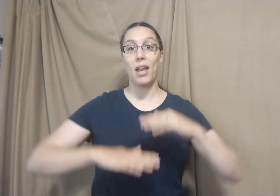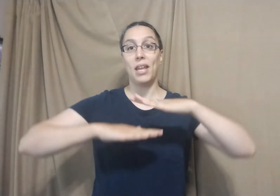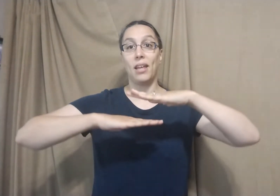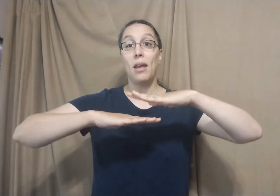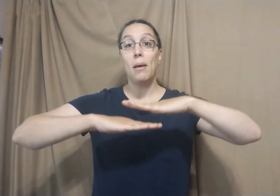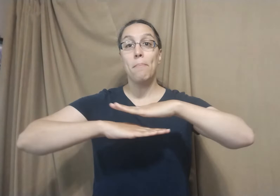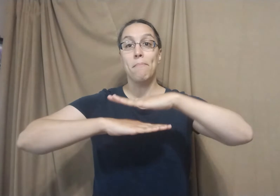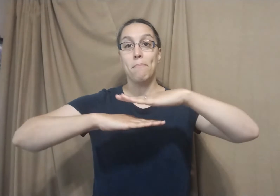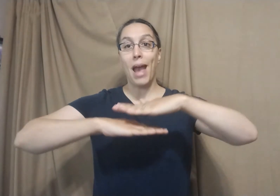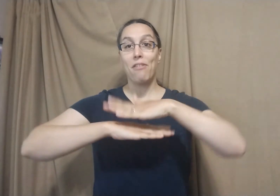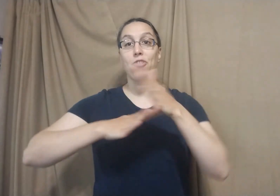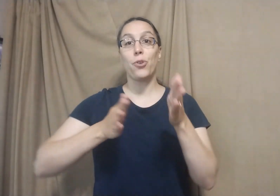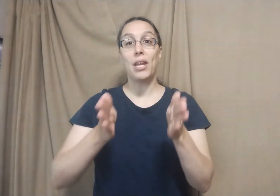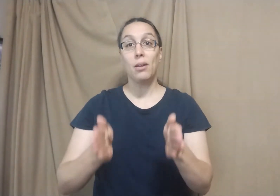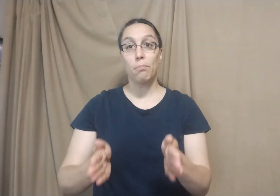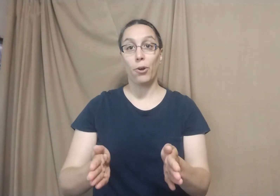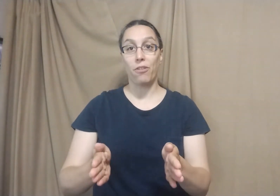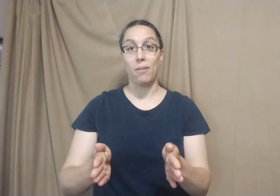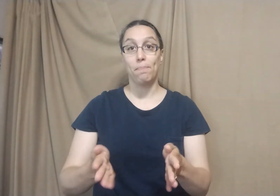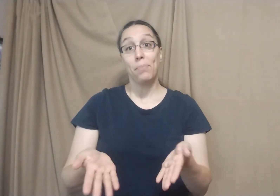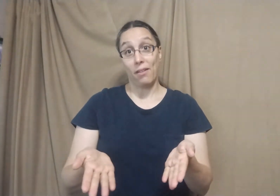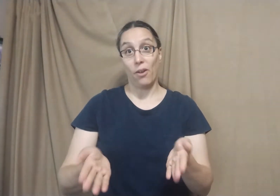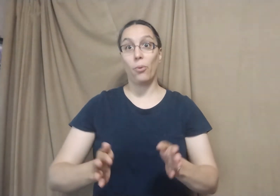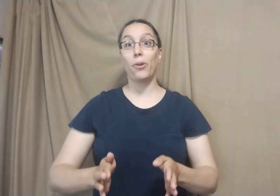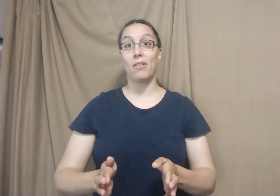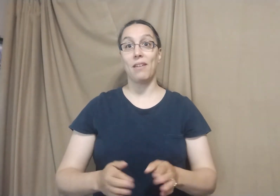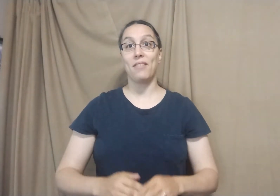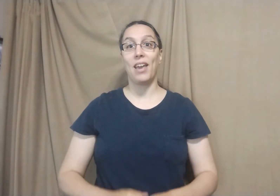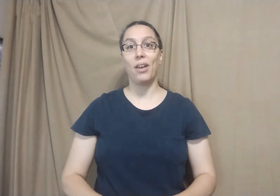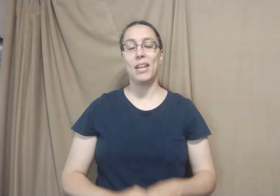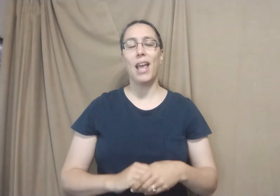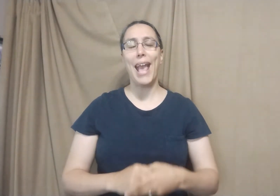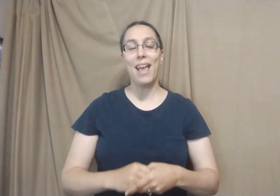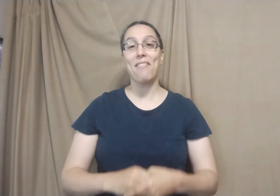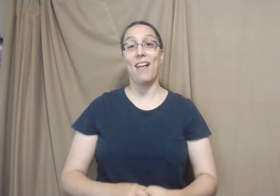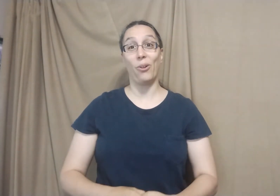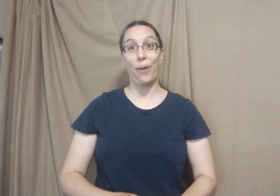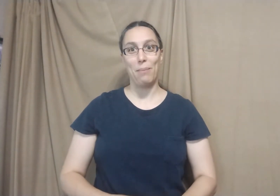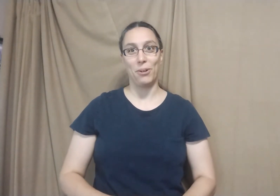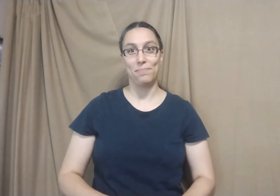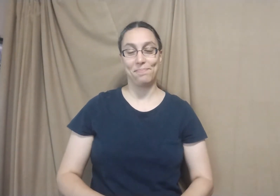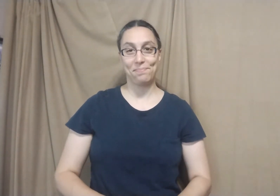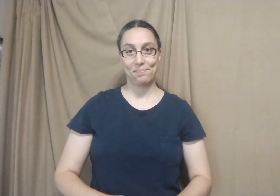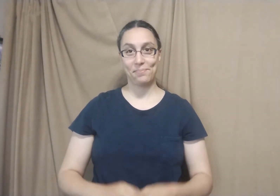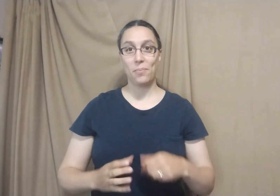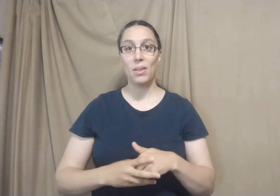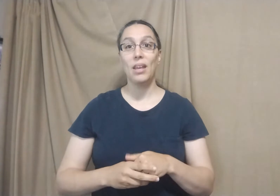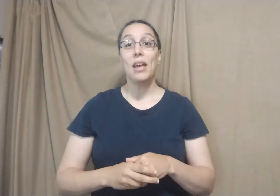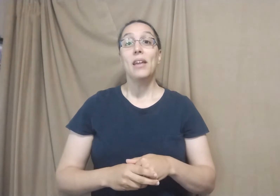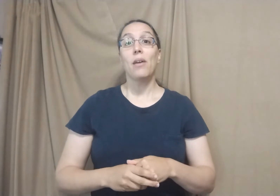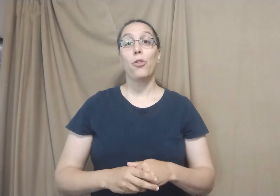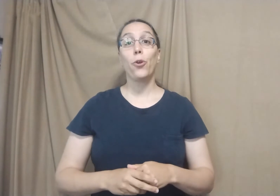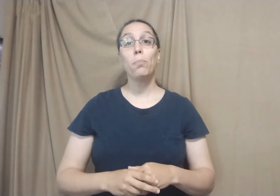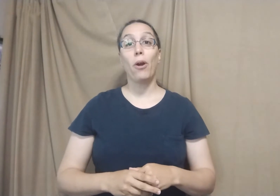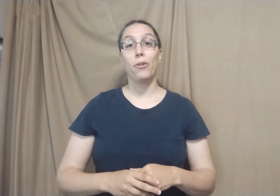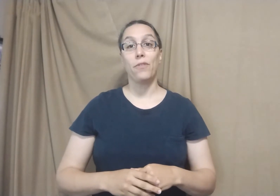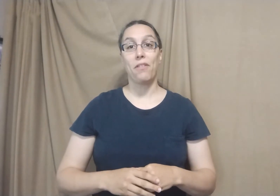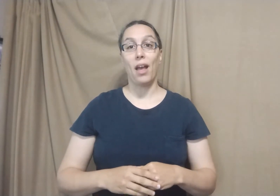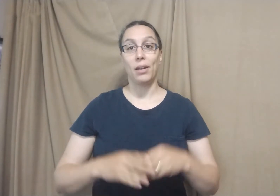signing mastery person. That's how it works in SCA, in ASL grammar. Now the third part of the sign,